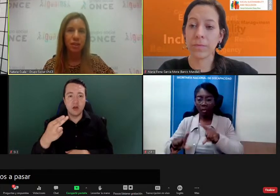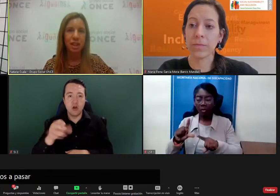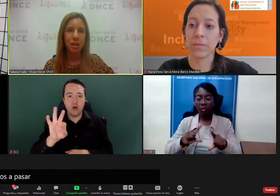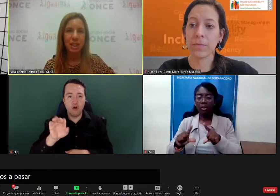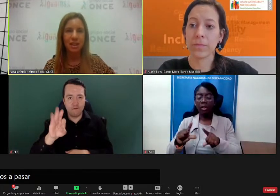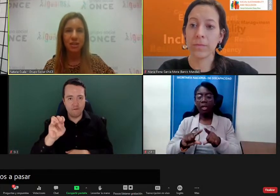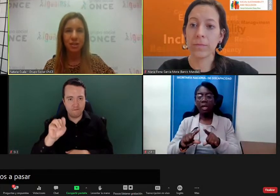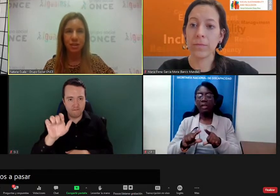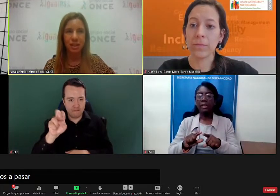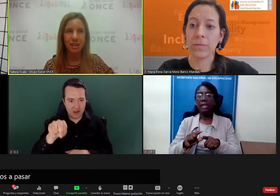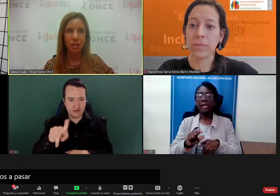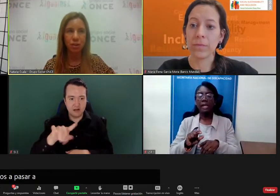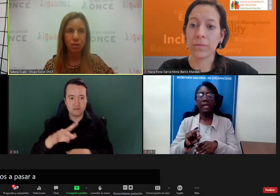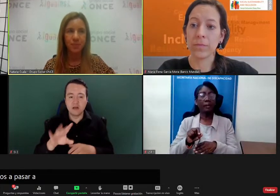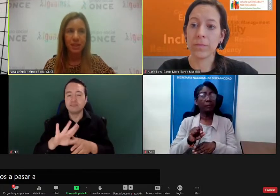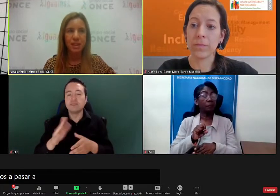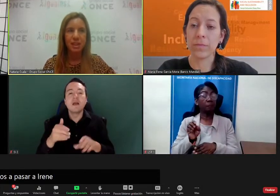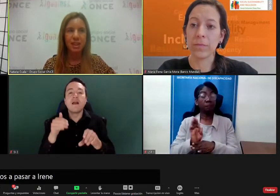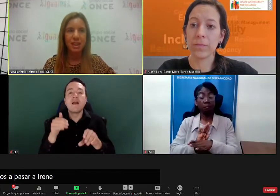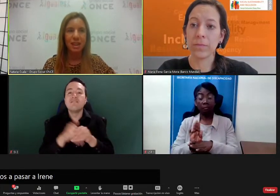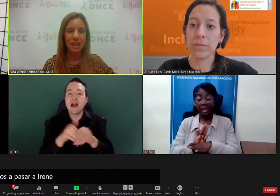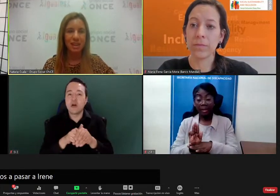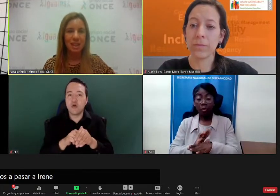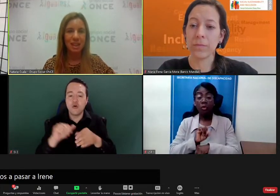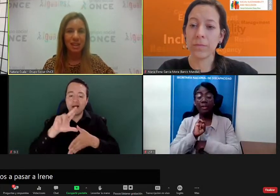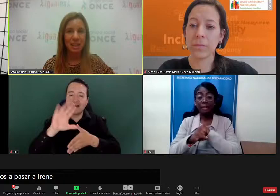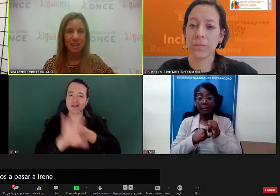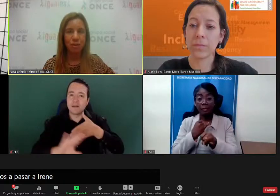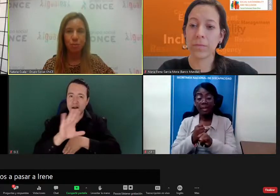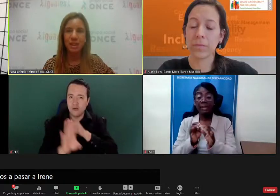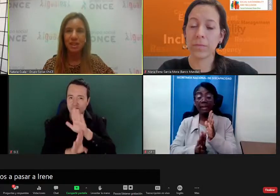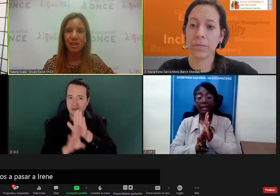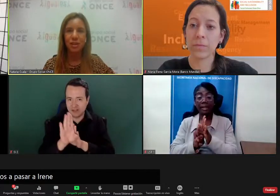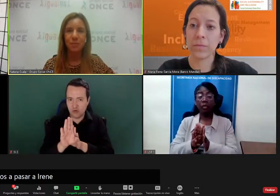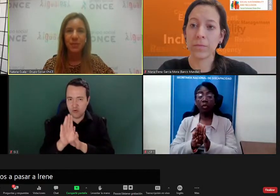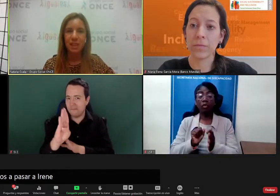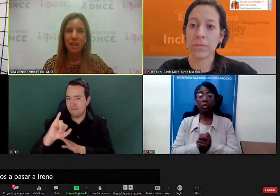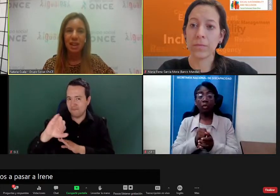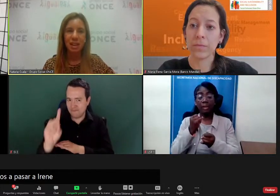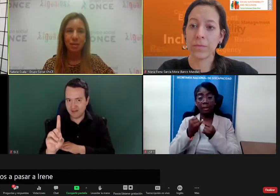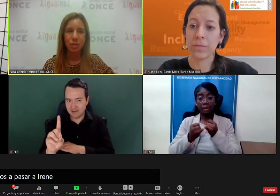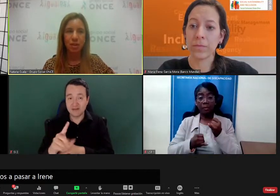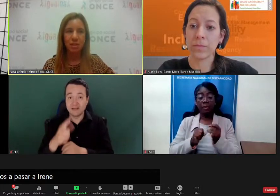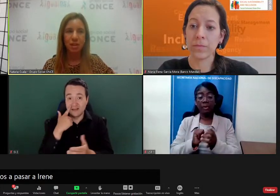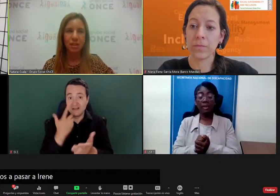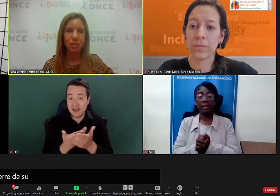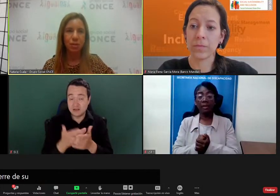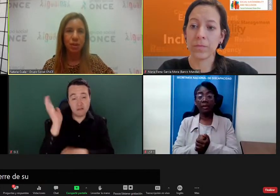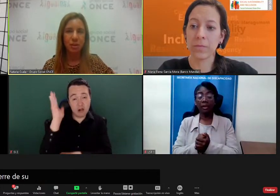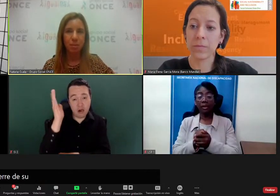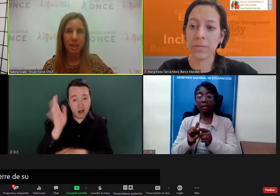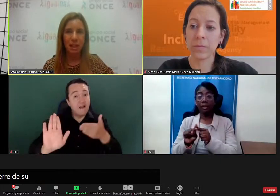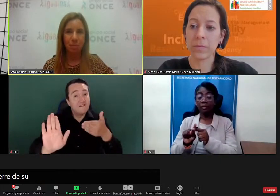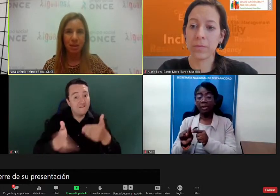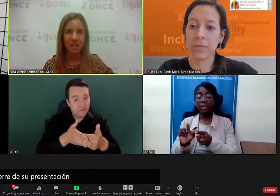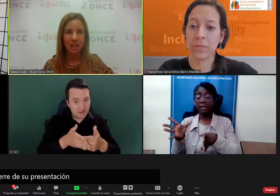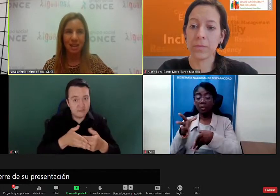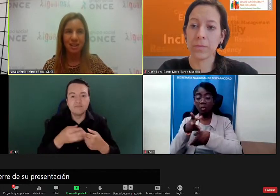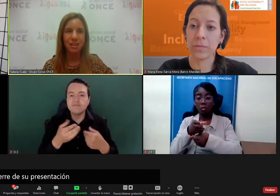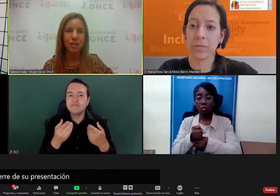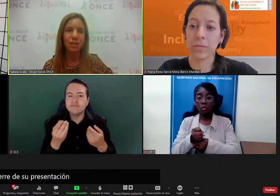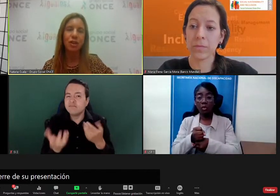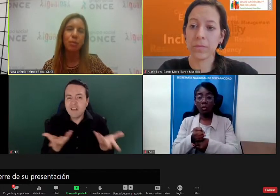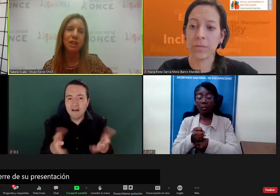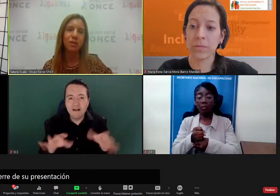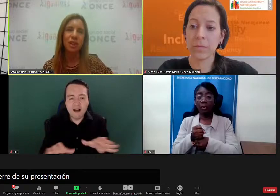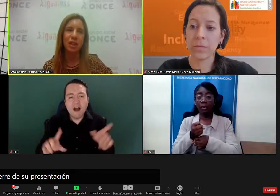lab so this is the innovation lab for the idb and at the end of the presentation we're going